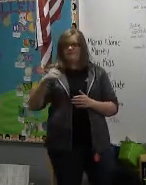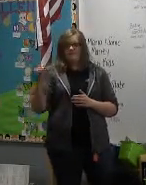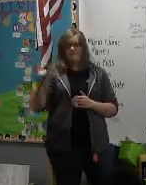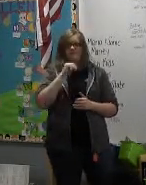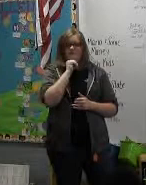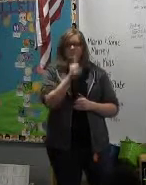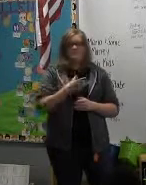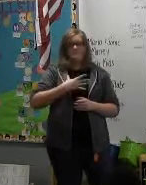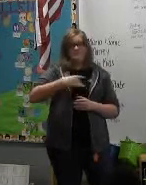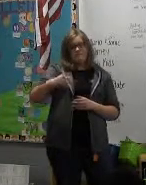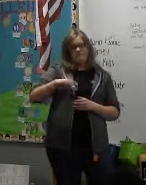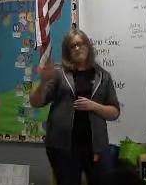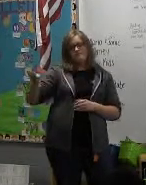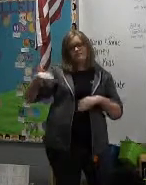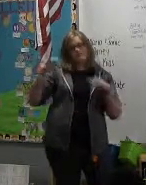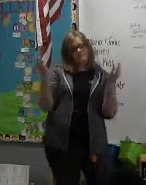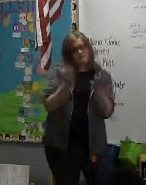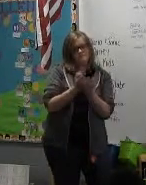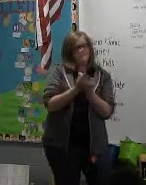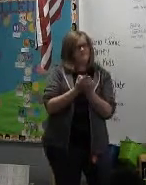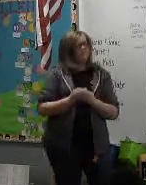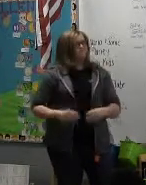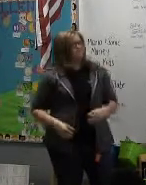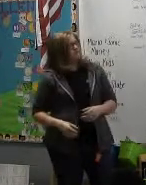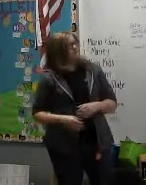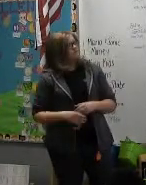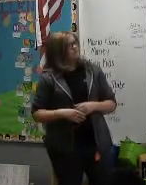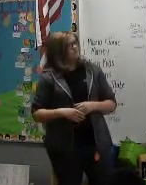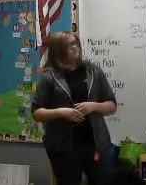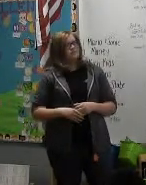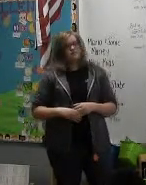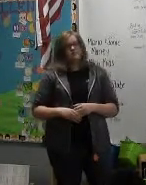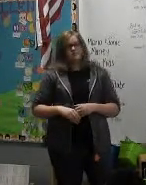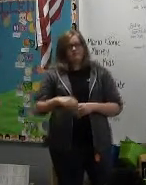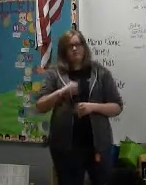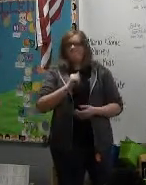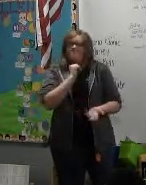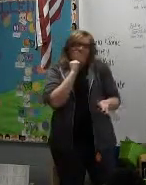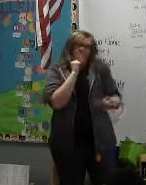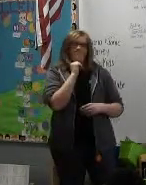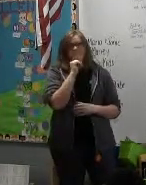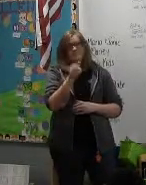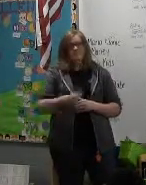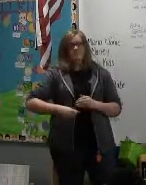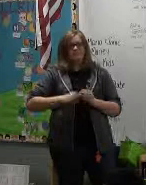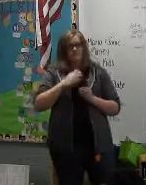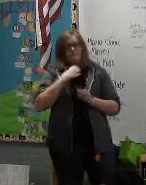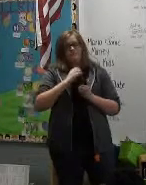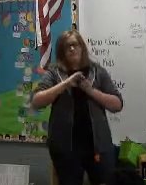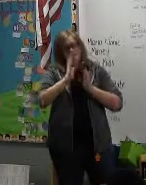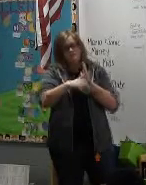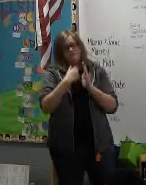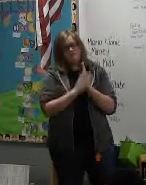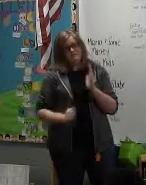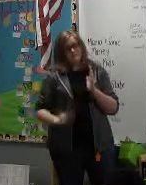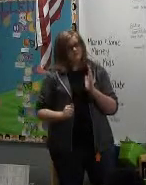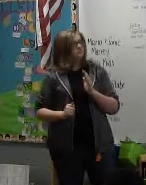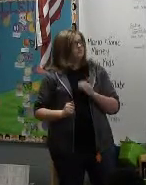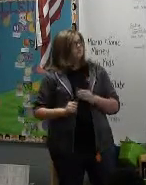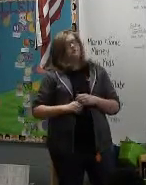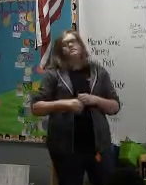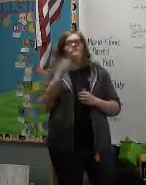Jay wasn't like the rest of his family. He couldn't do unbelievable